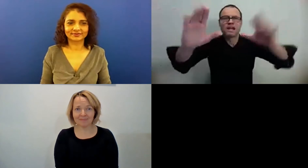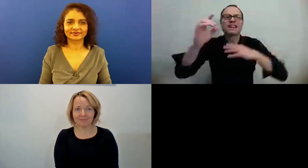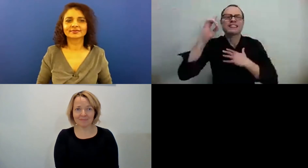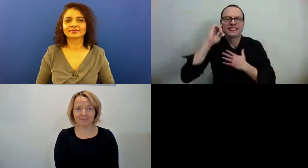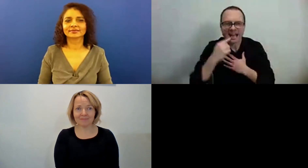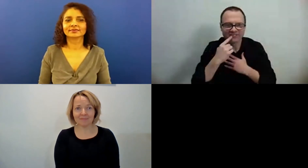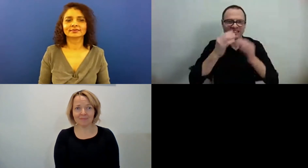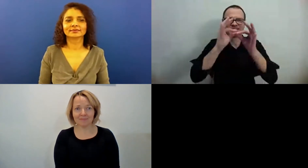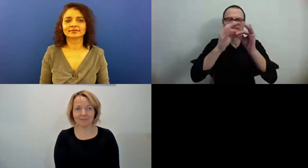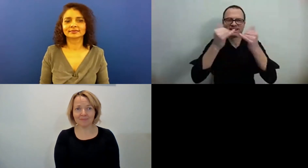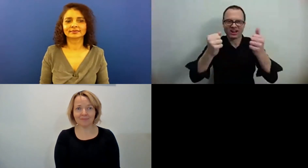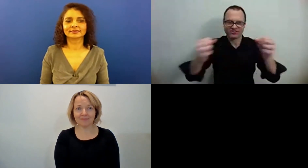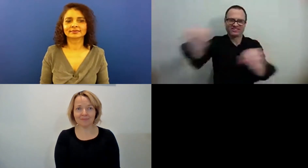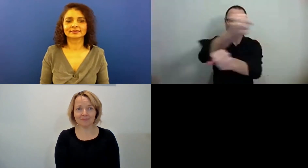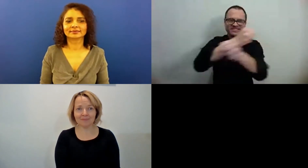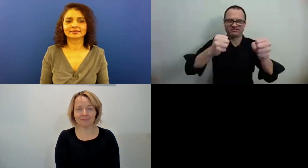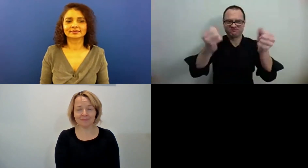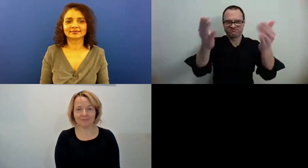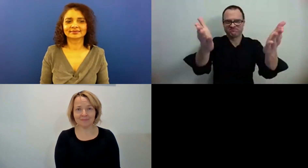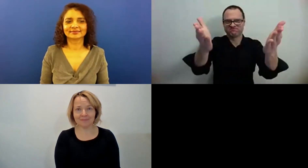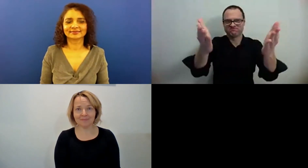Can I have the next picture, please?